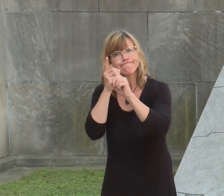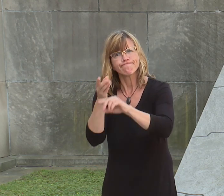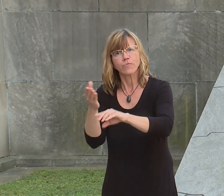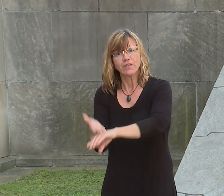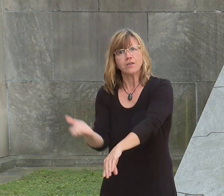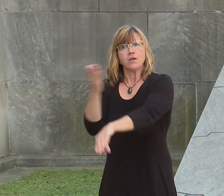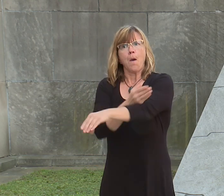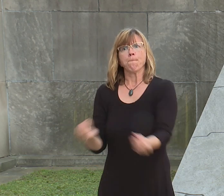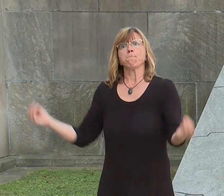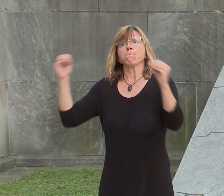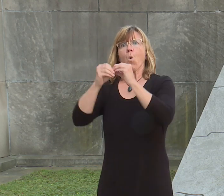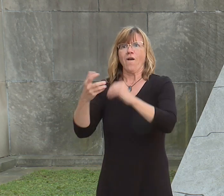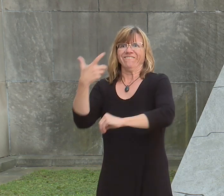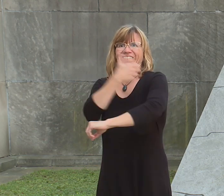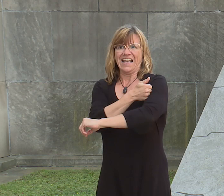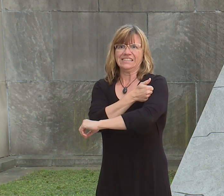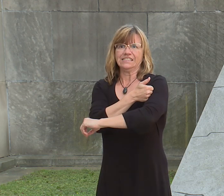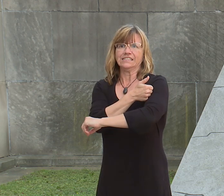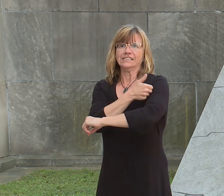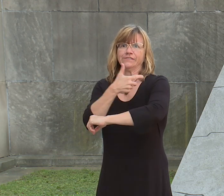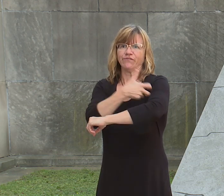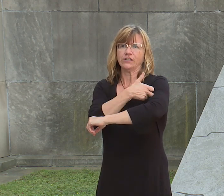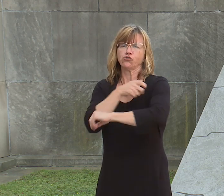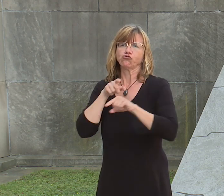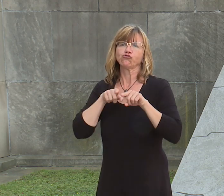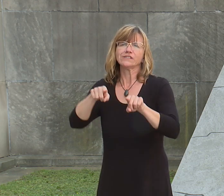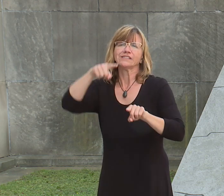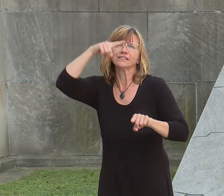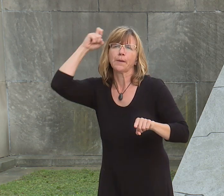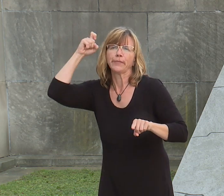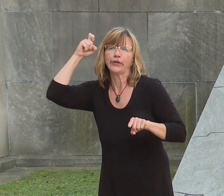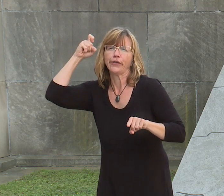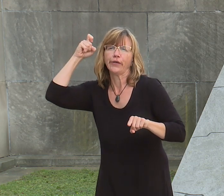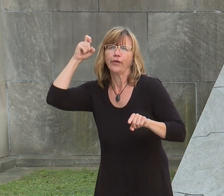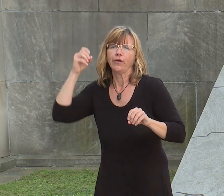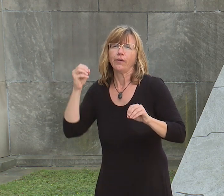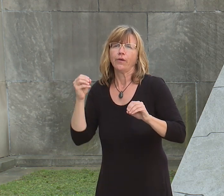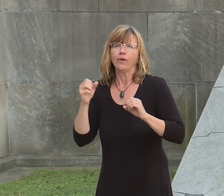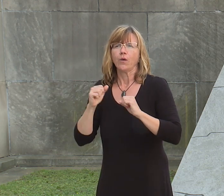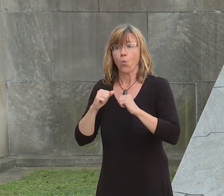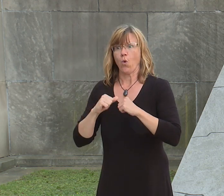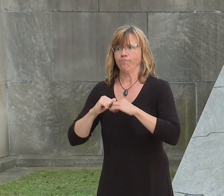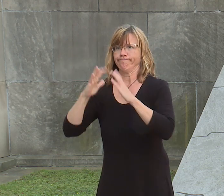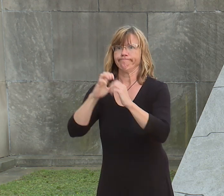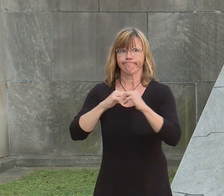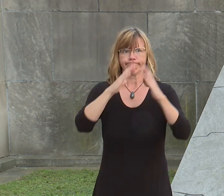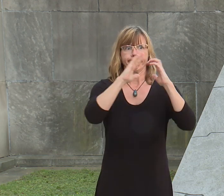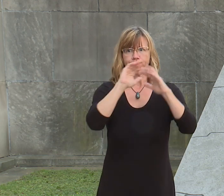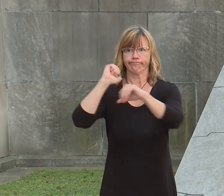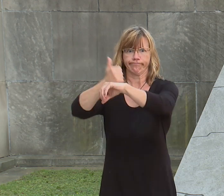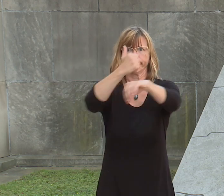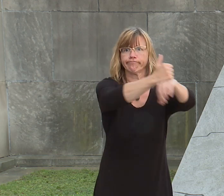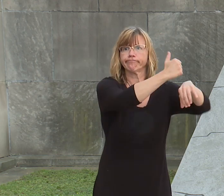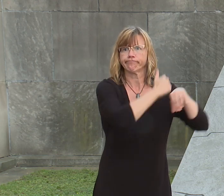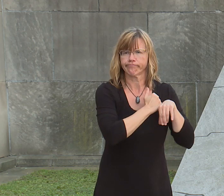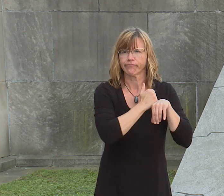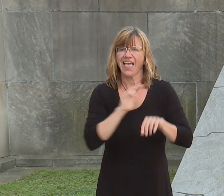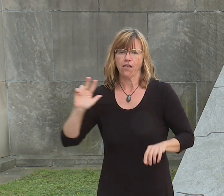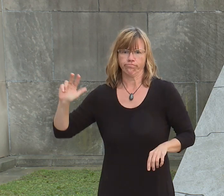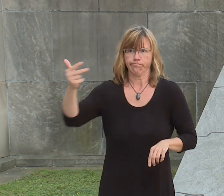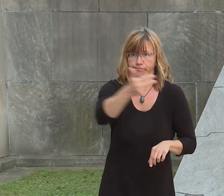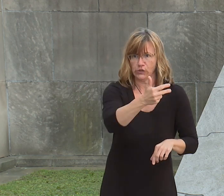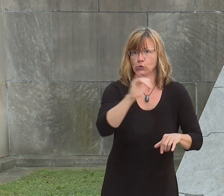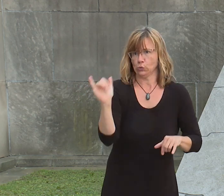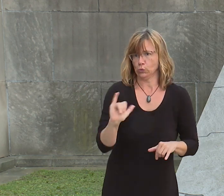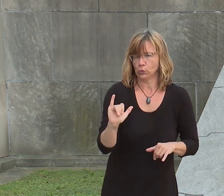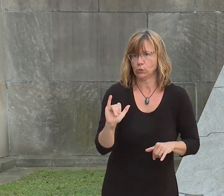summer, we'll continue by increasing the number of pop-up and mobile vaccination clinics for our residents. However, we fully recognize